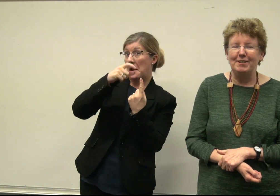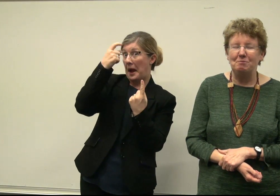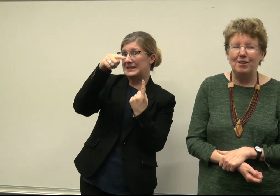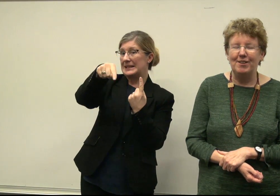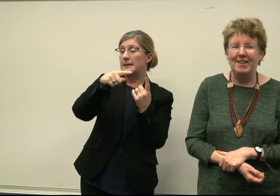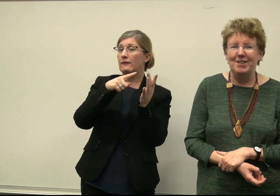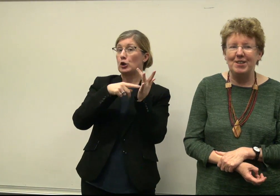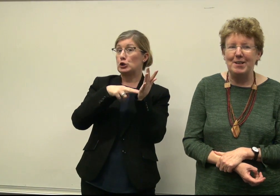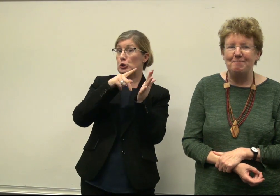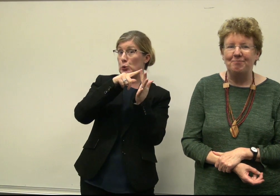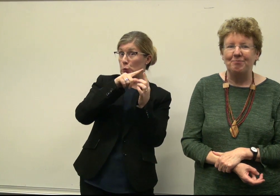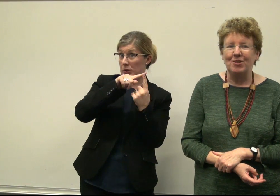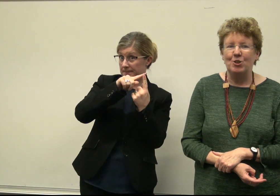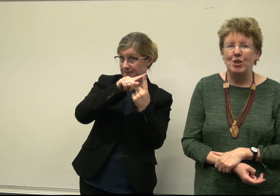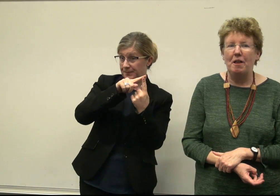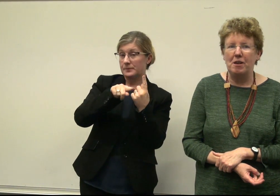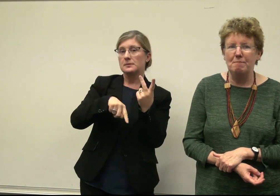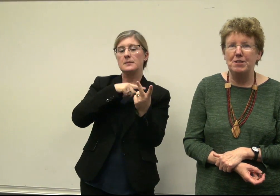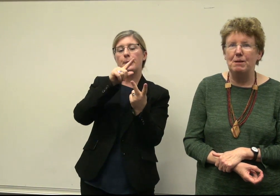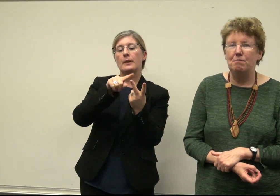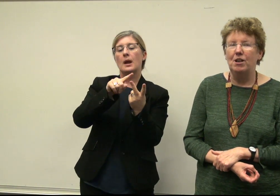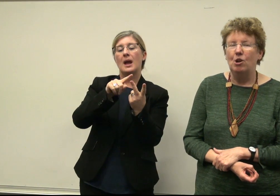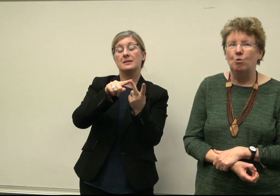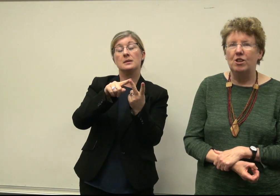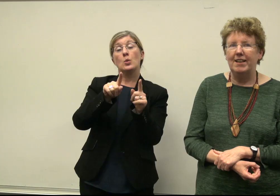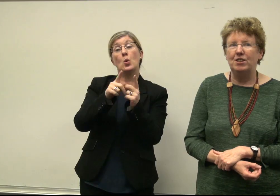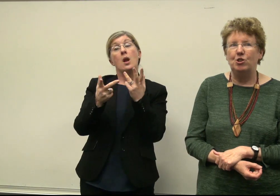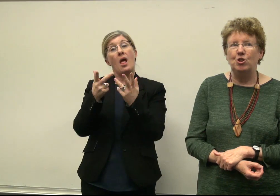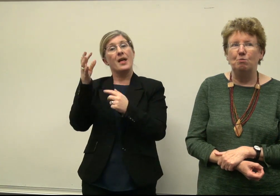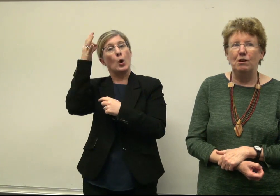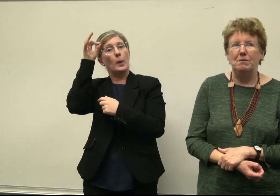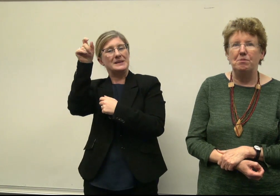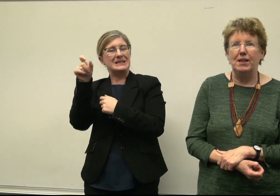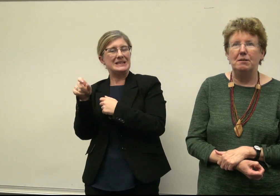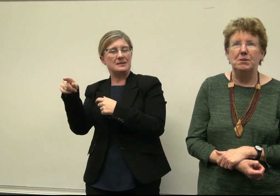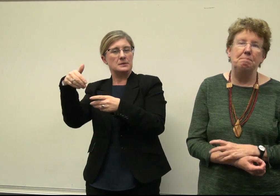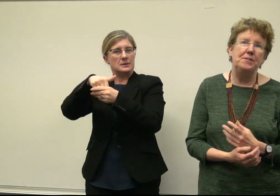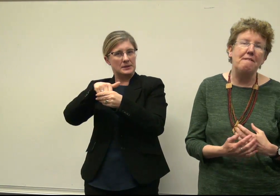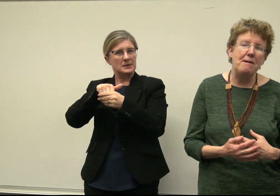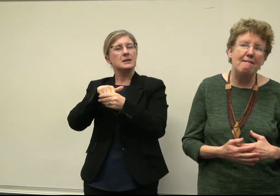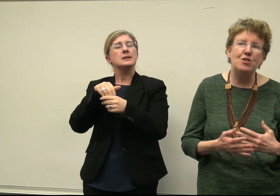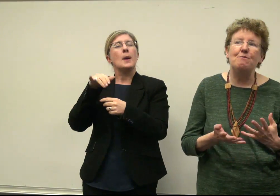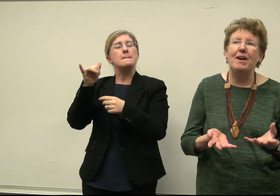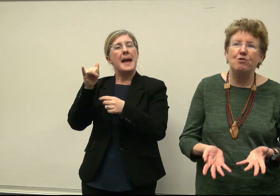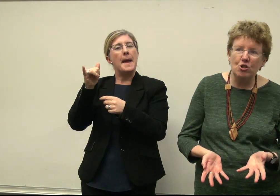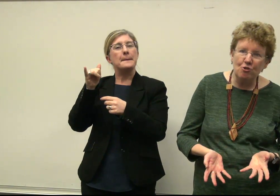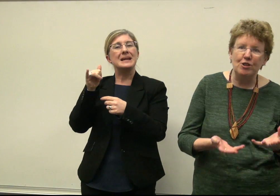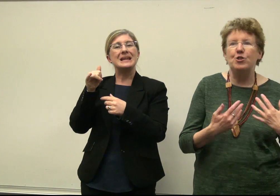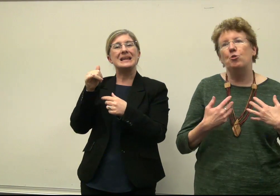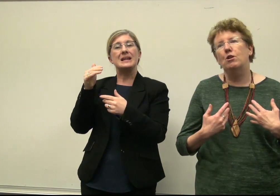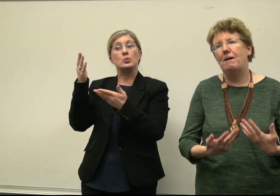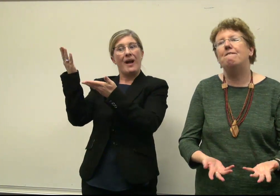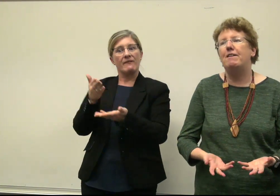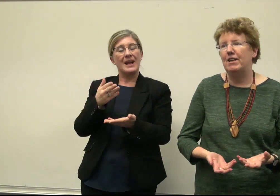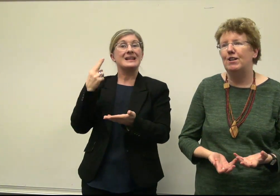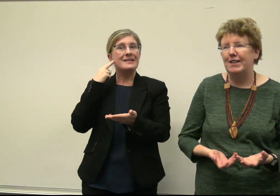and another one is another committee member would like to do some work with bringing up some deaf parents of deaf children to